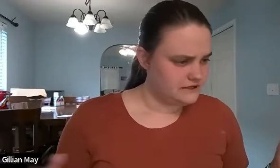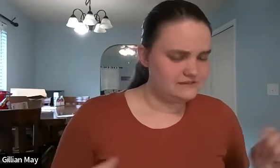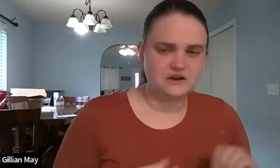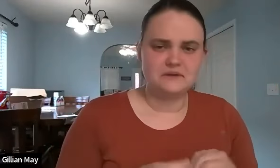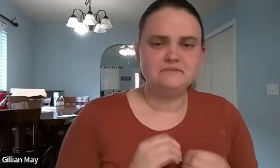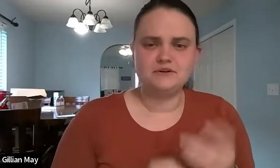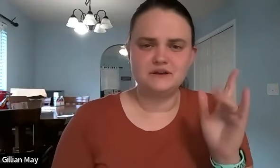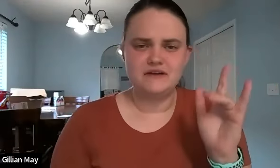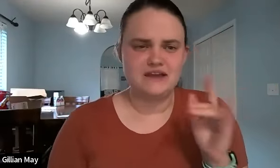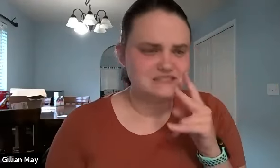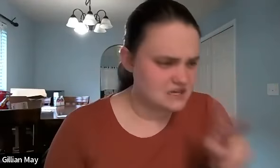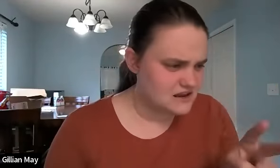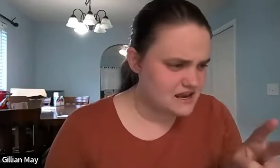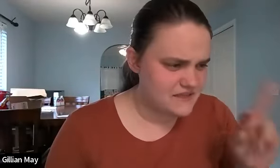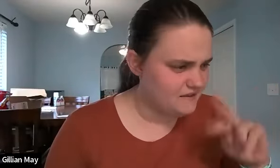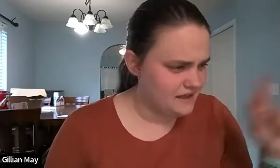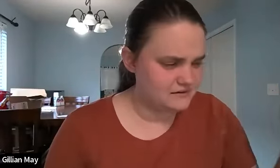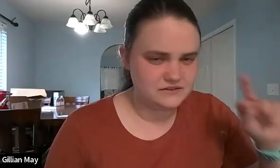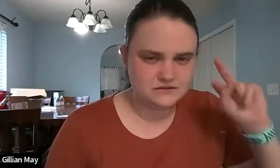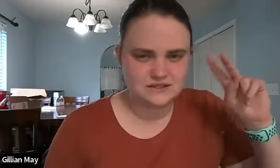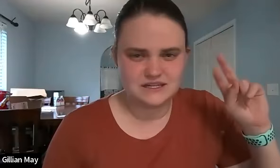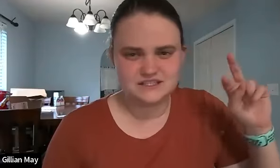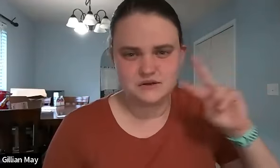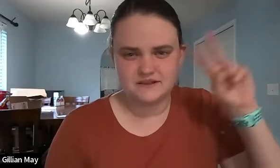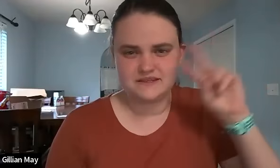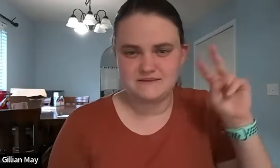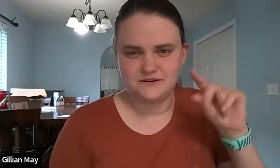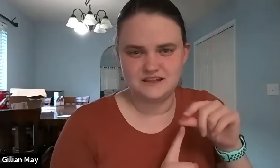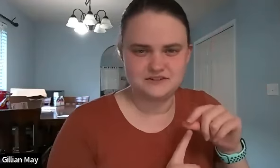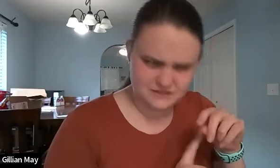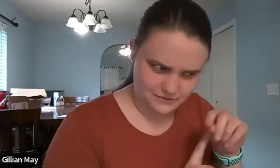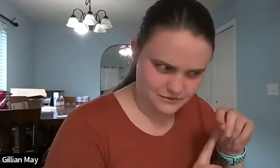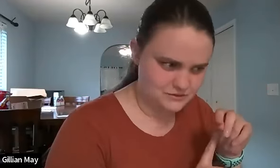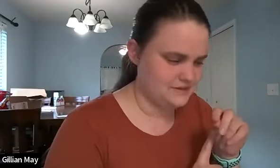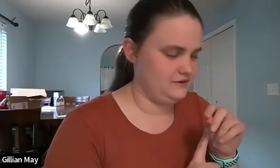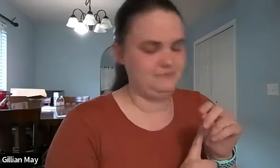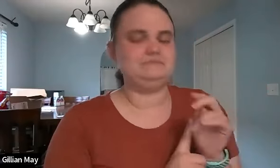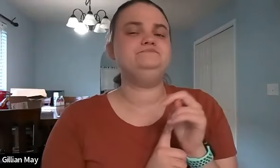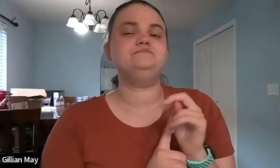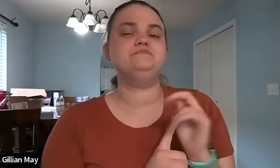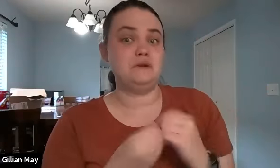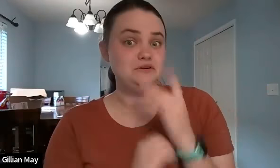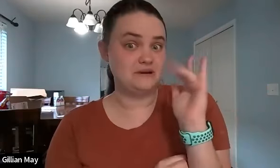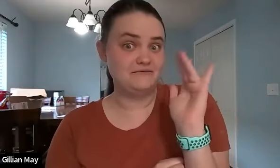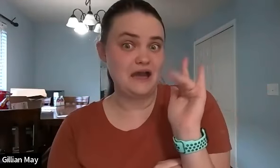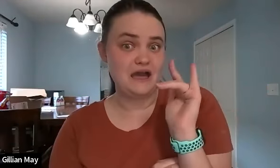Wait, sorry. Number 25. I stared at it and then the next two have like the same first letter. So I was like, wait, which one am I doing? So number